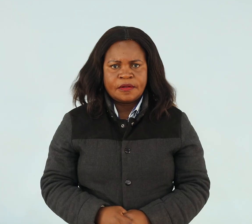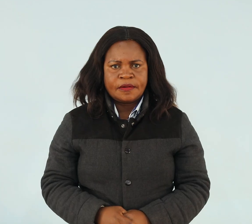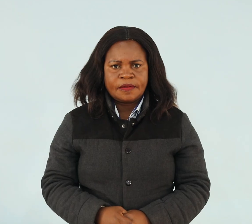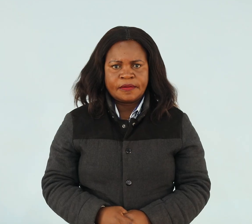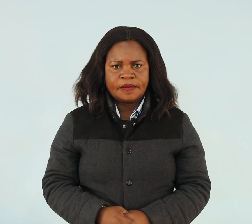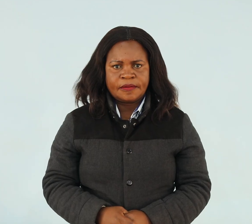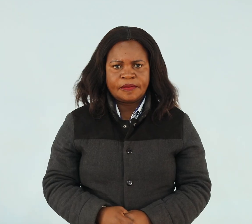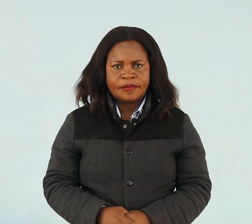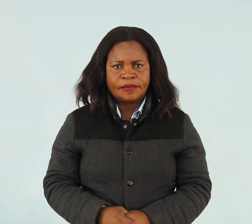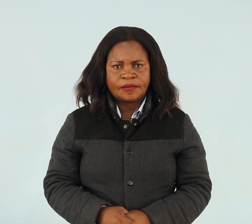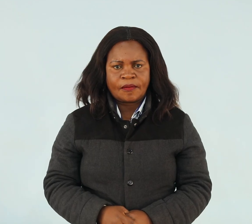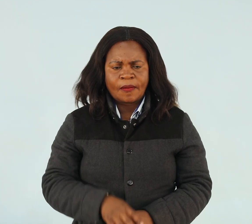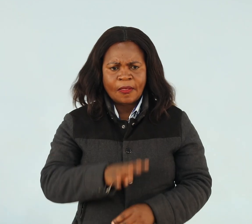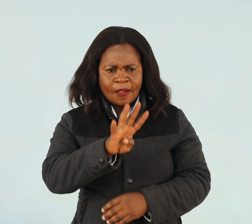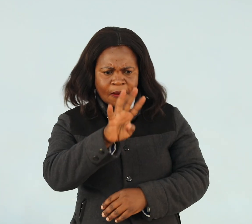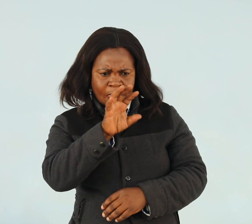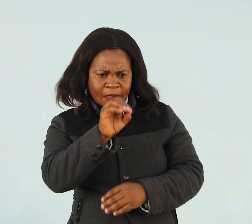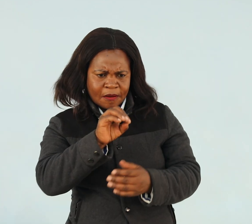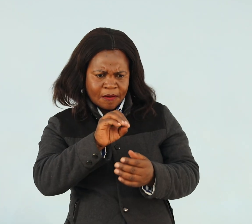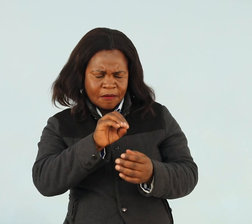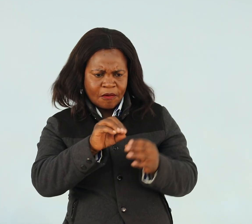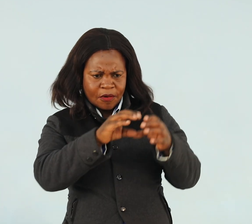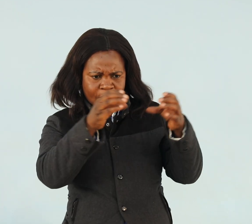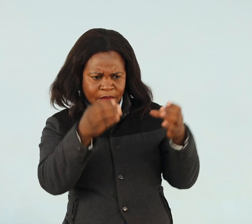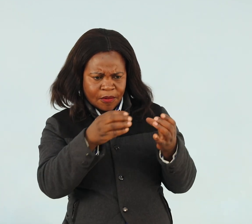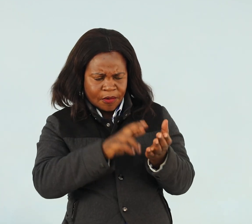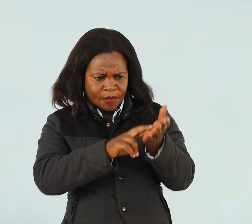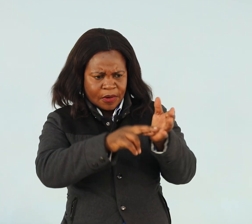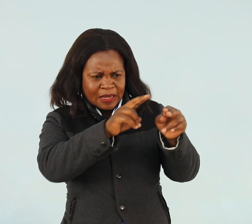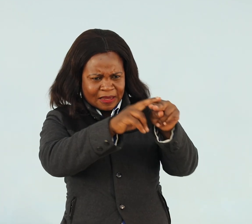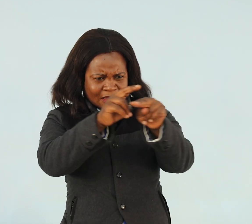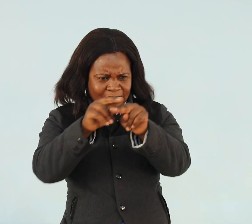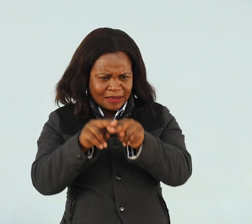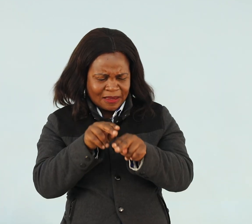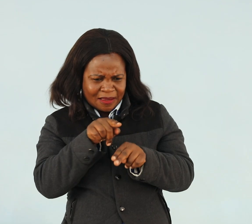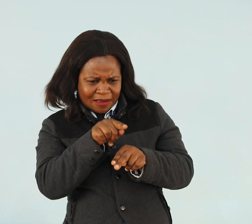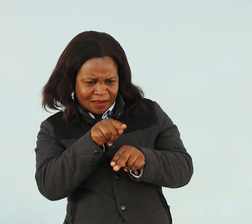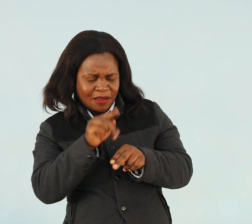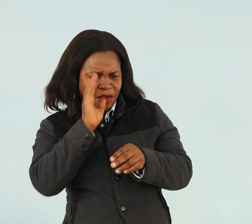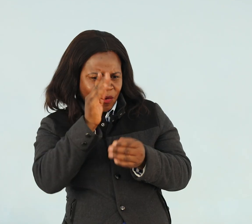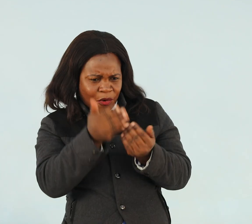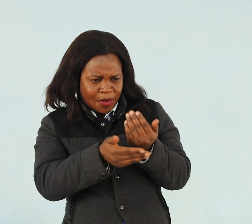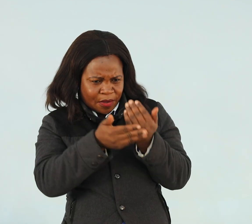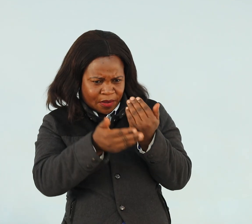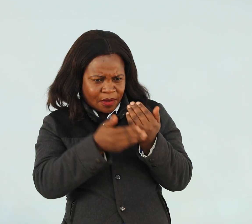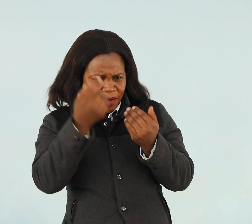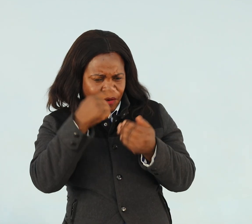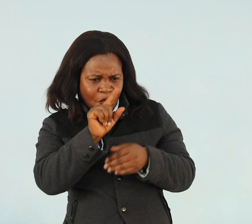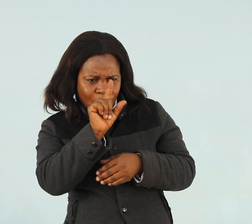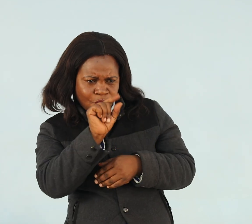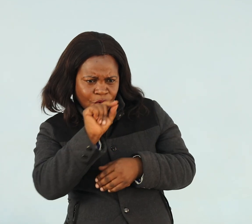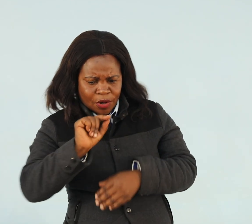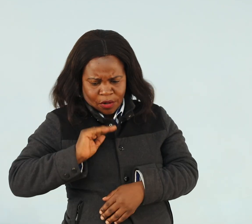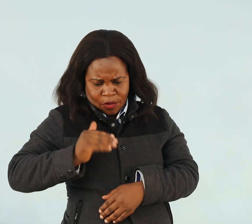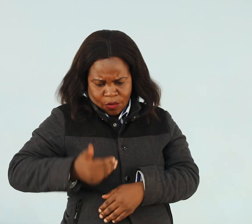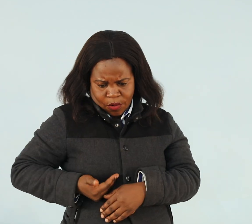The 40 proportional representation seats will specifically be reserved for 20 women, 15 youths, and